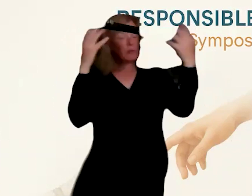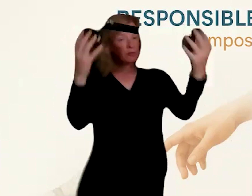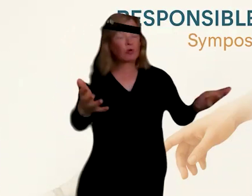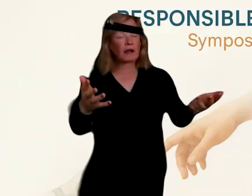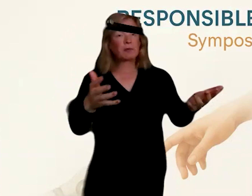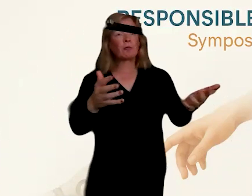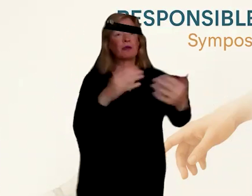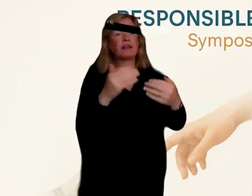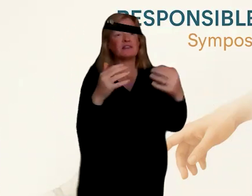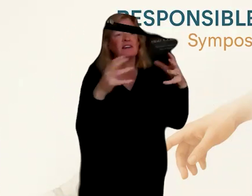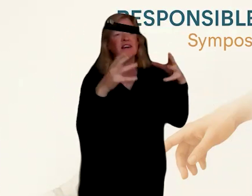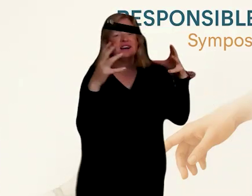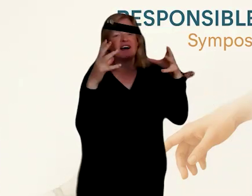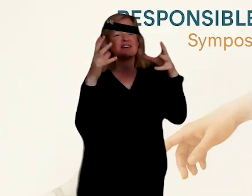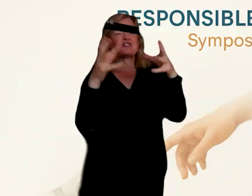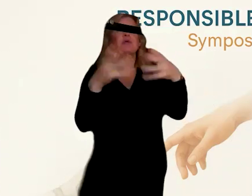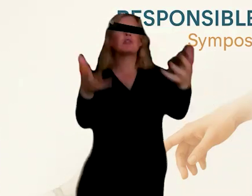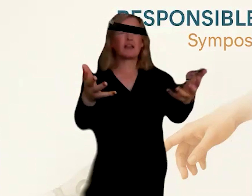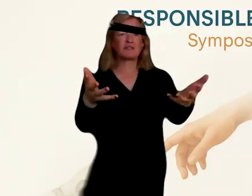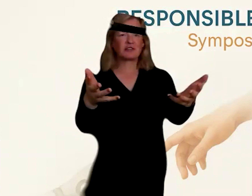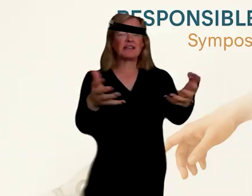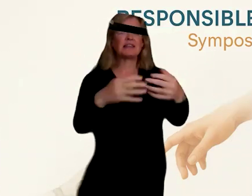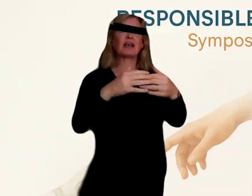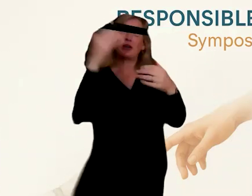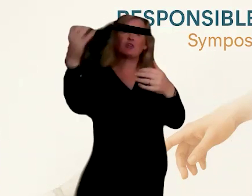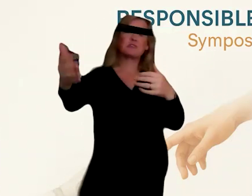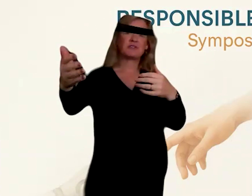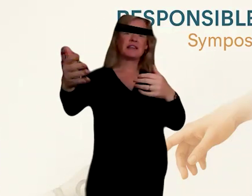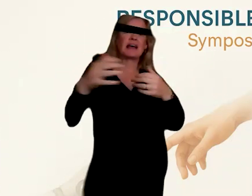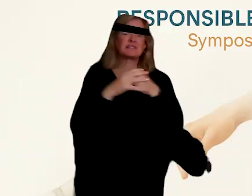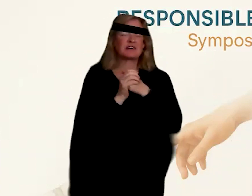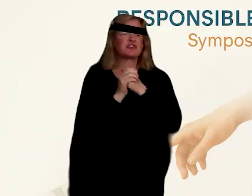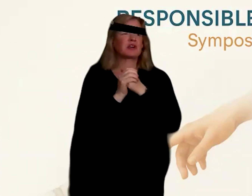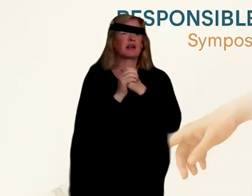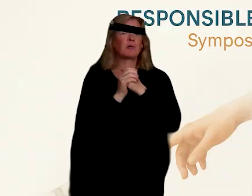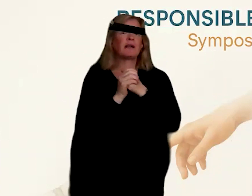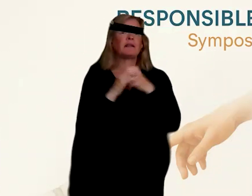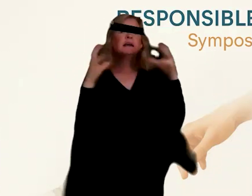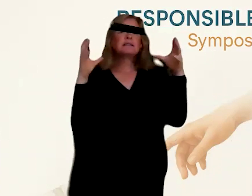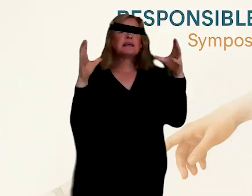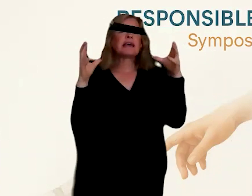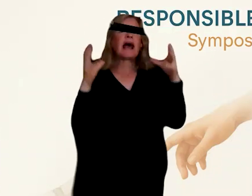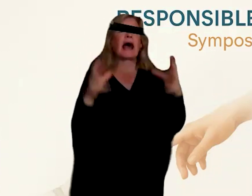today, quite appropriate to a lot of your lead in here and also the next session you're going to run. Today,